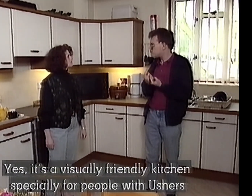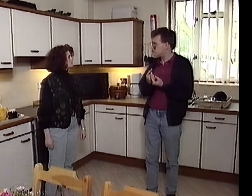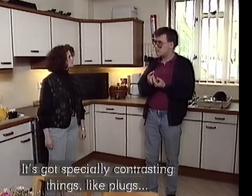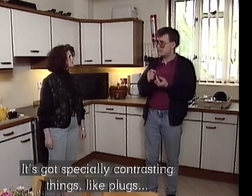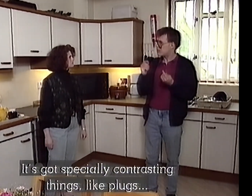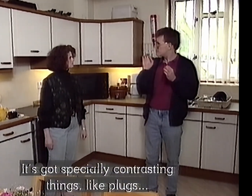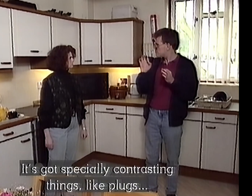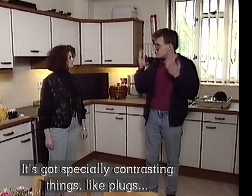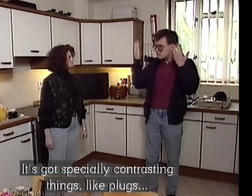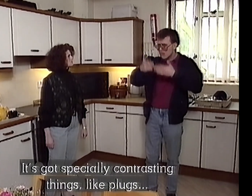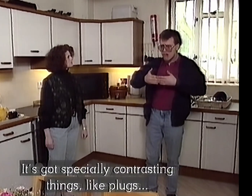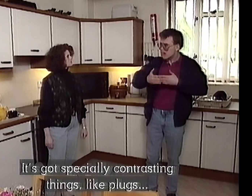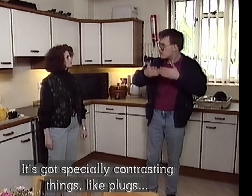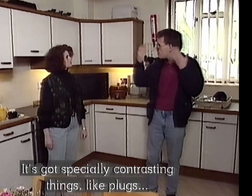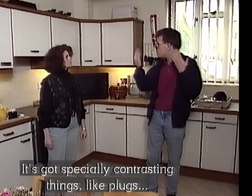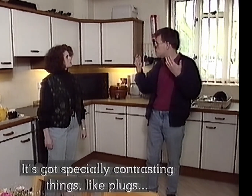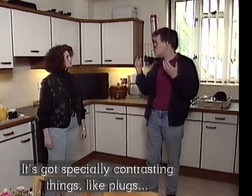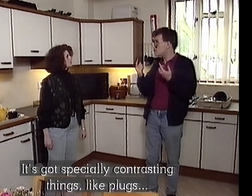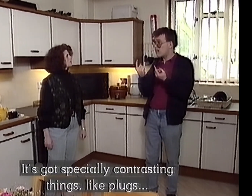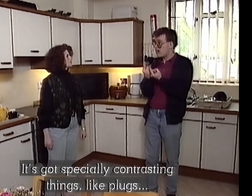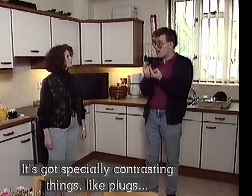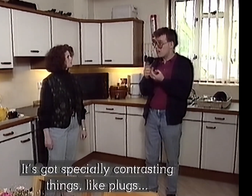It's got specially contrasting things like plugs,